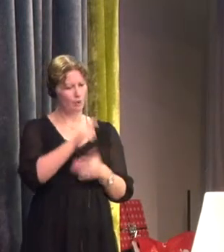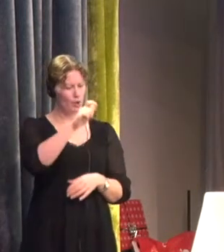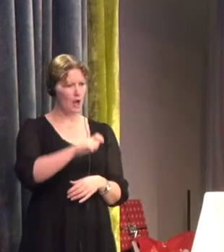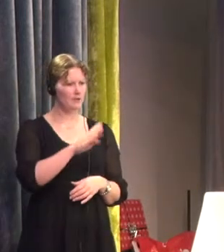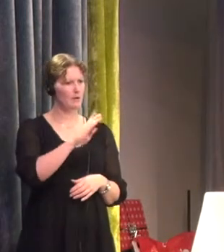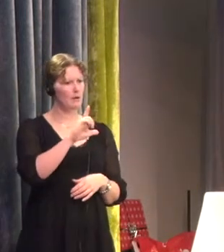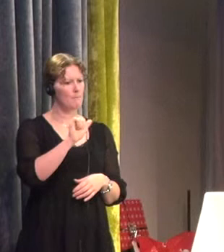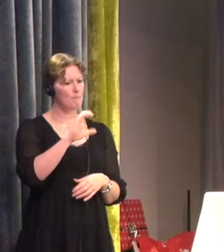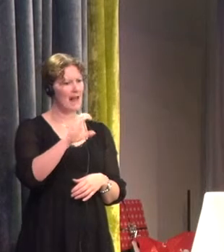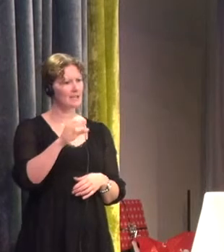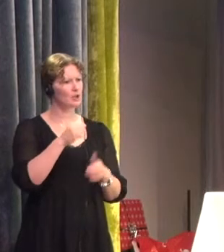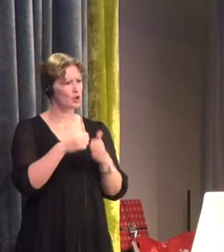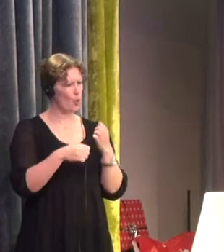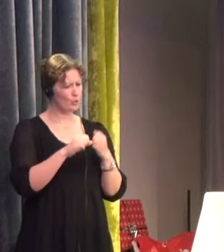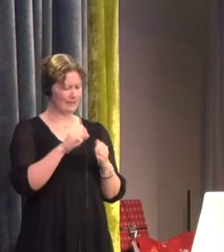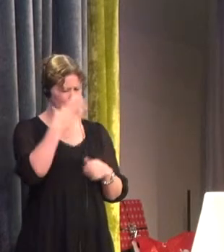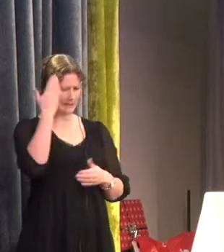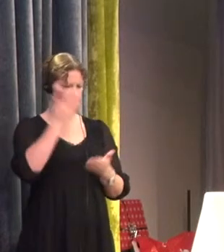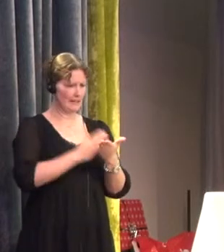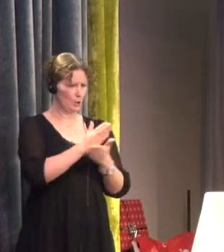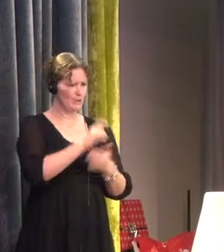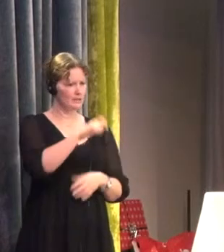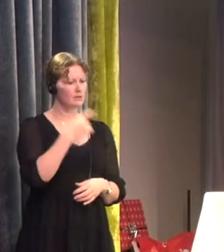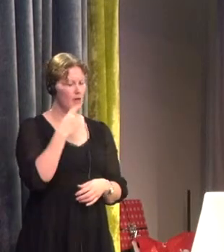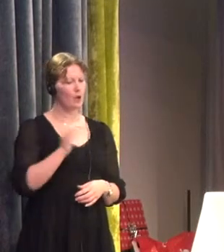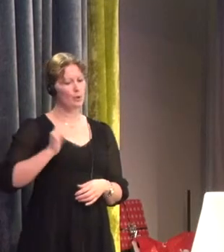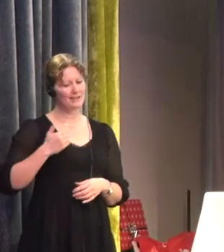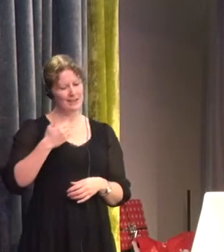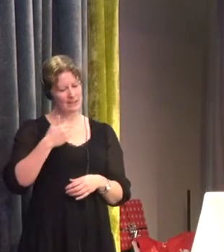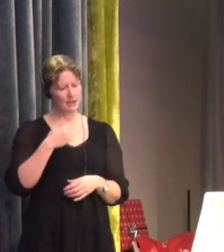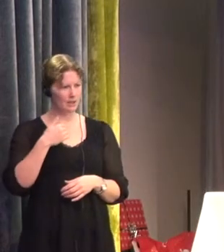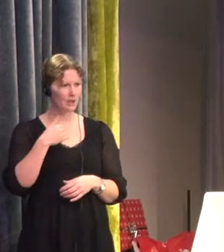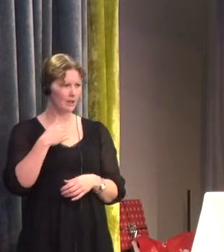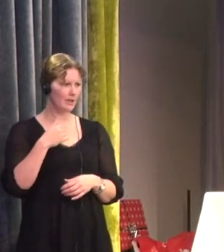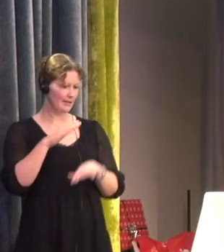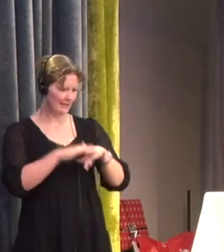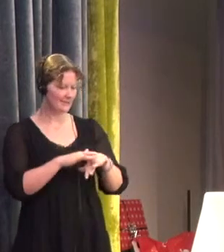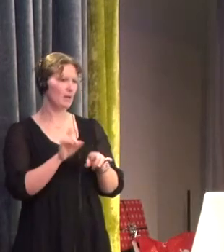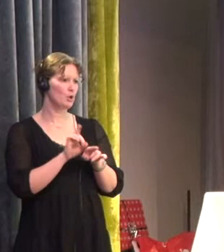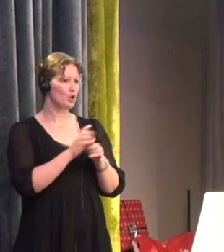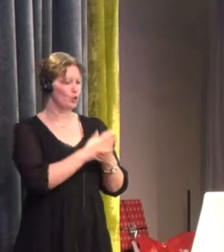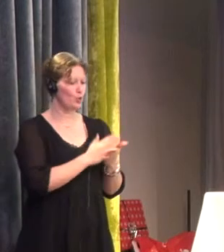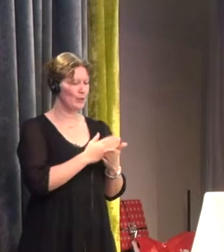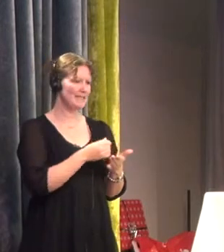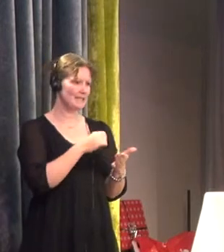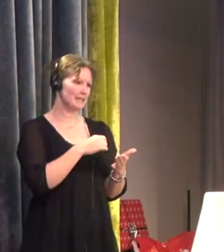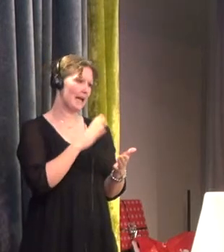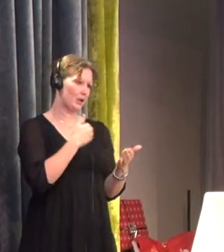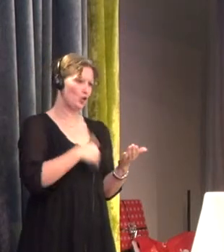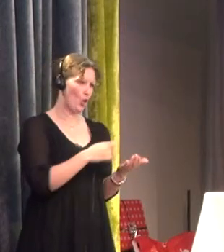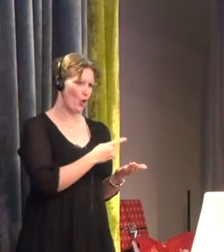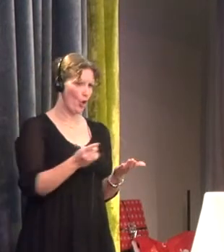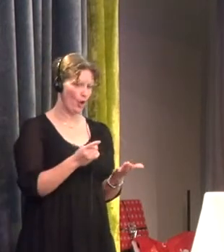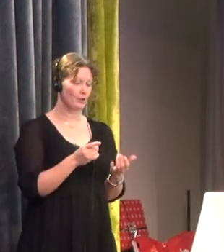death. For people with disabilities, often it's been a legal death from the start, and Article 12 is trying to eliminate